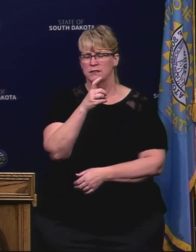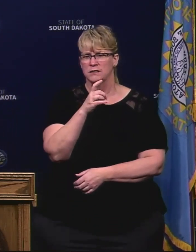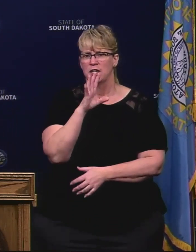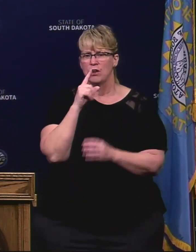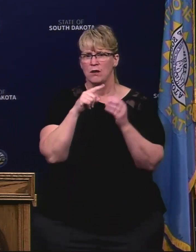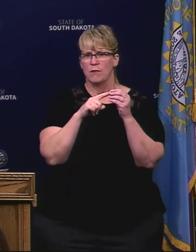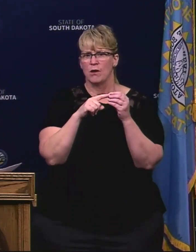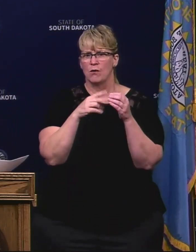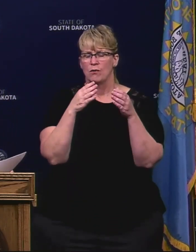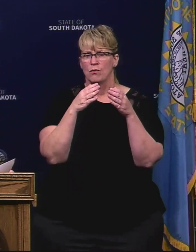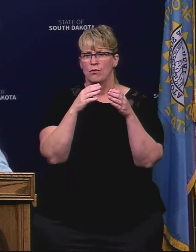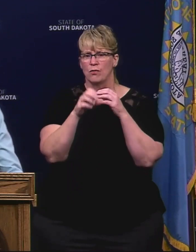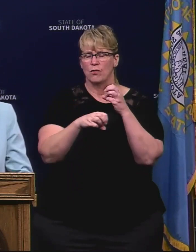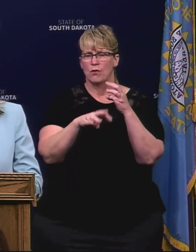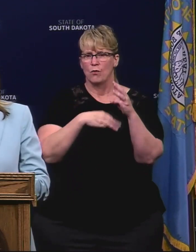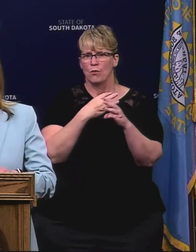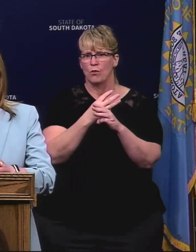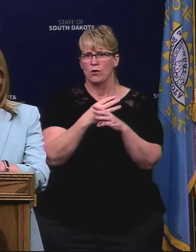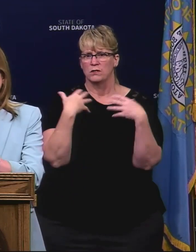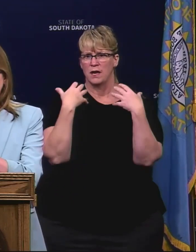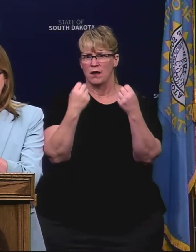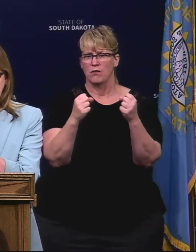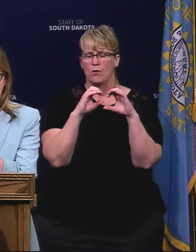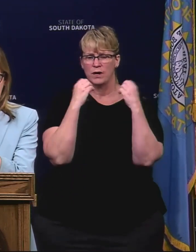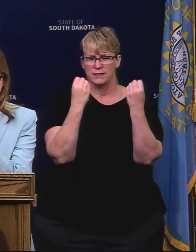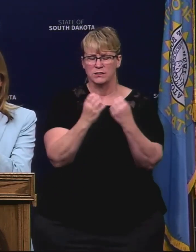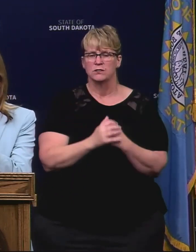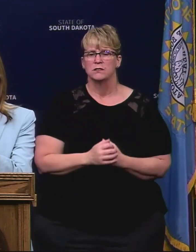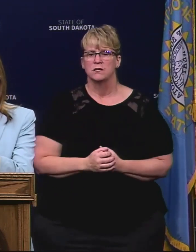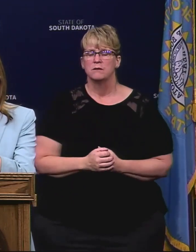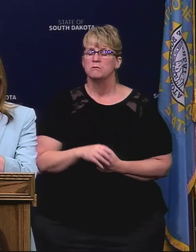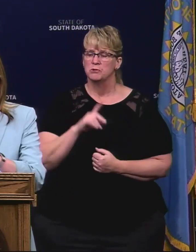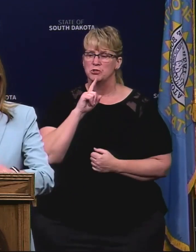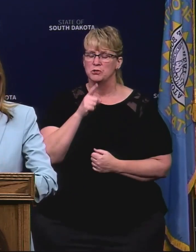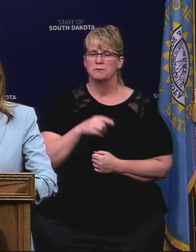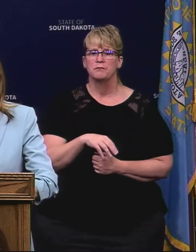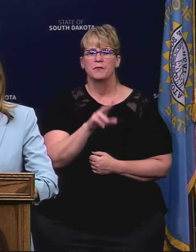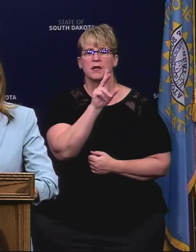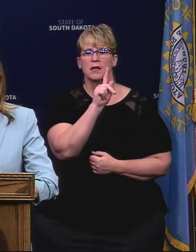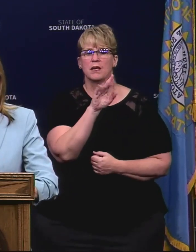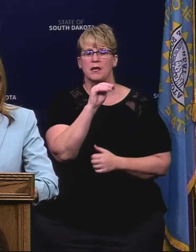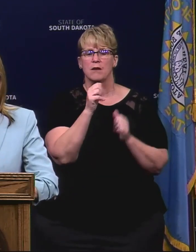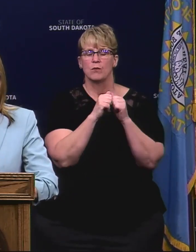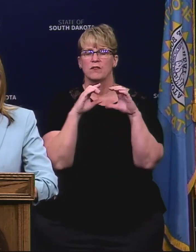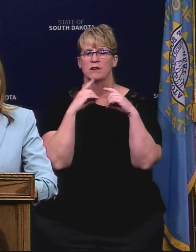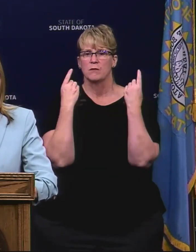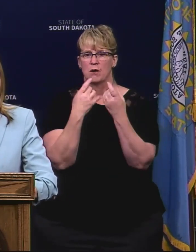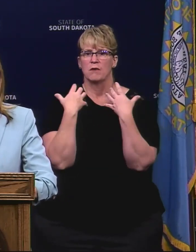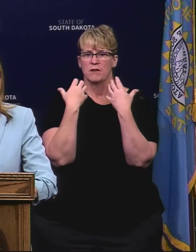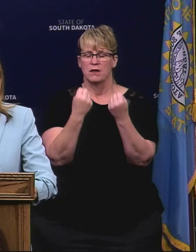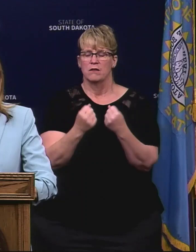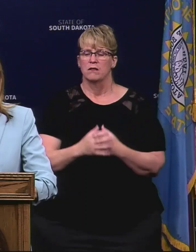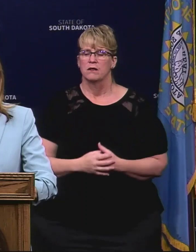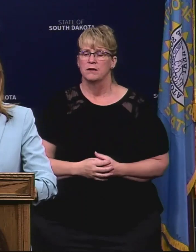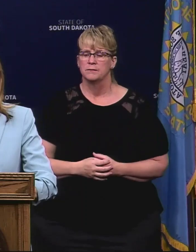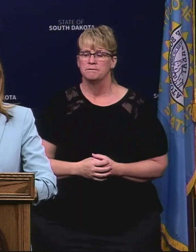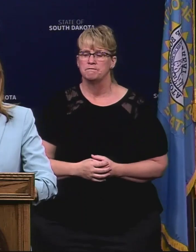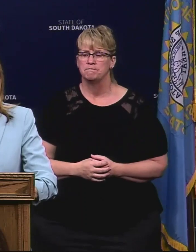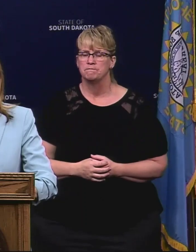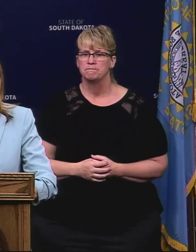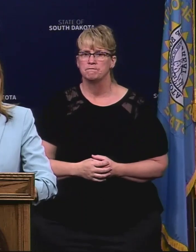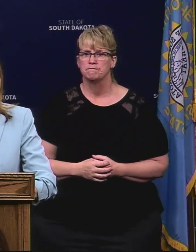Health Organization suspending their study. Sure. Jackie, this is Kim Malsom-Reisen with the Department of Health. So